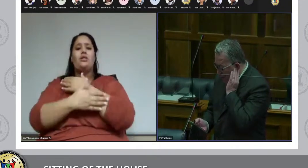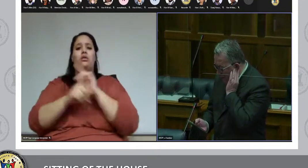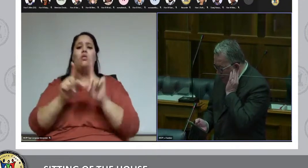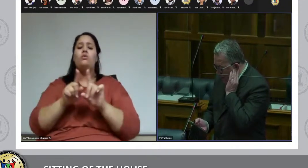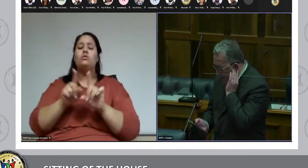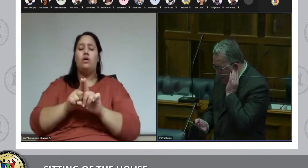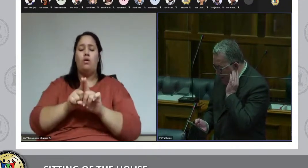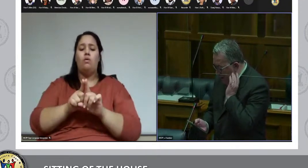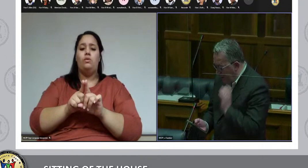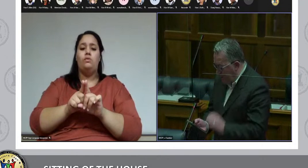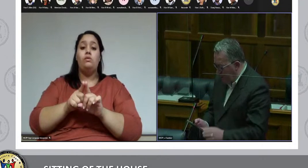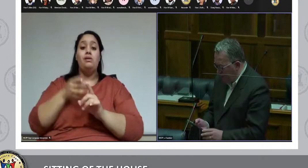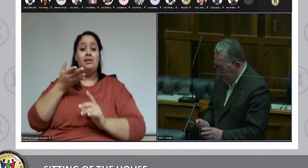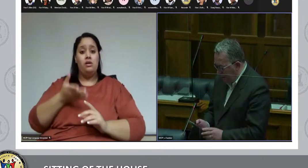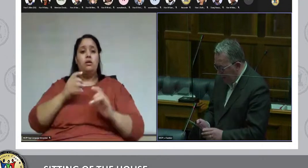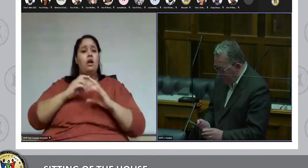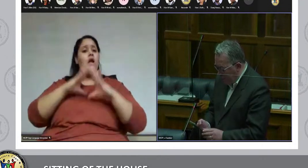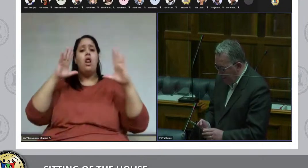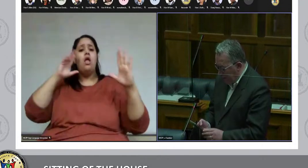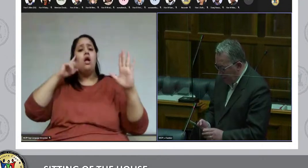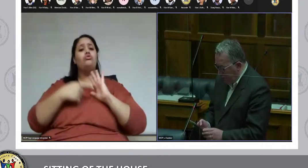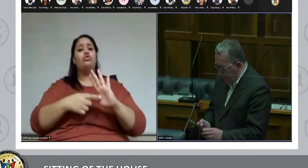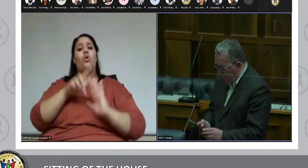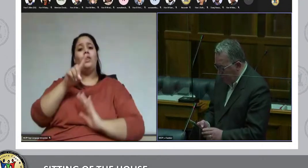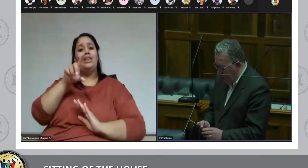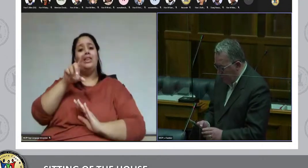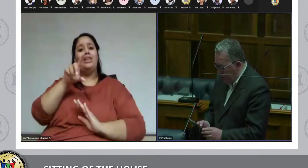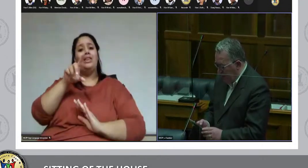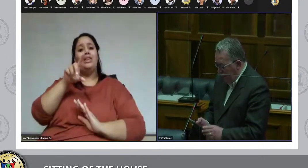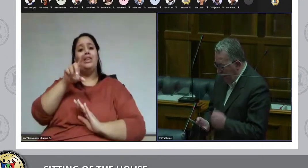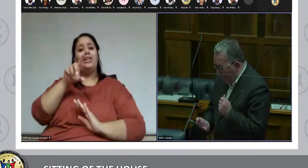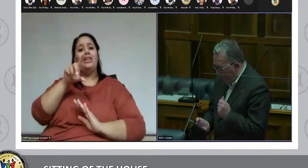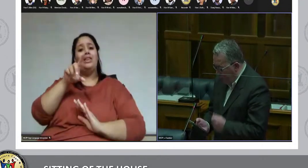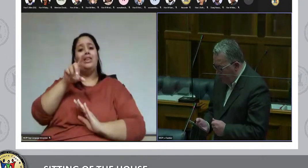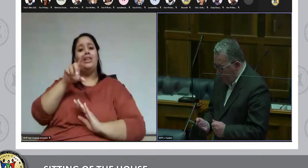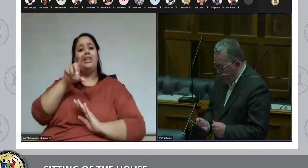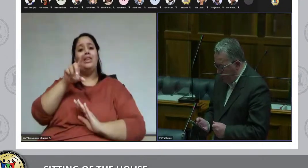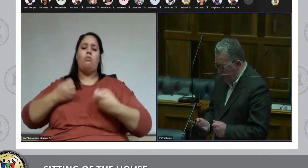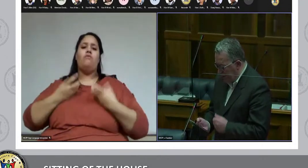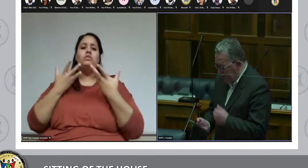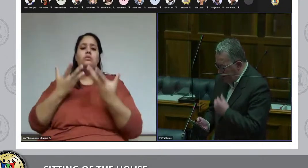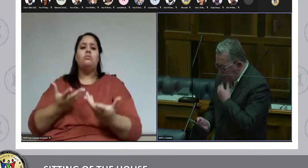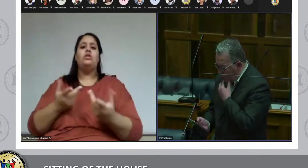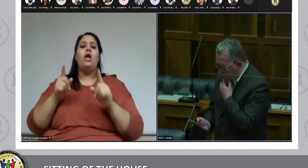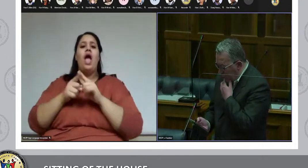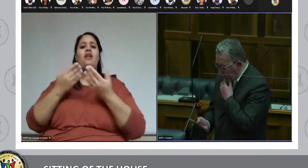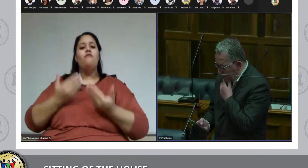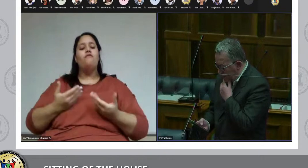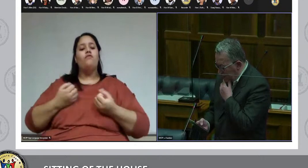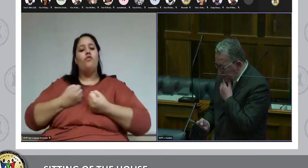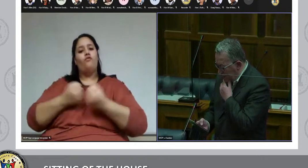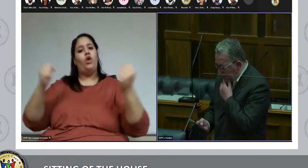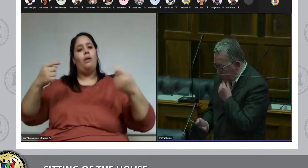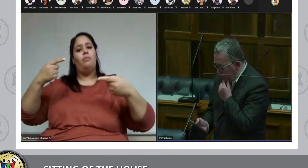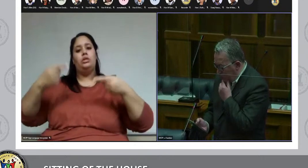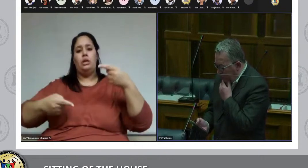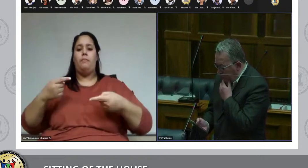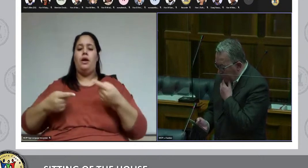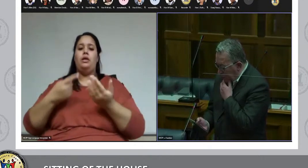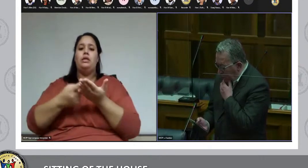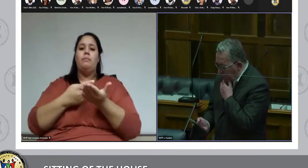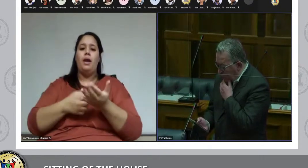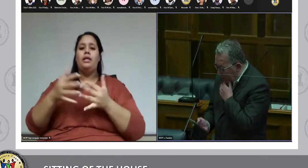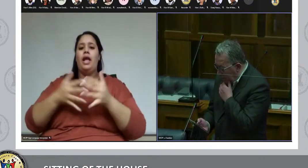states. This is a classical case of the DA clamping down on freedom of speech and the freedom to debate issues of international